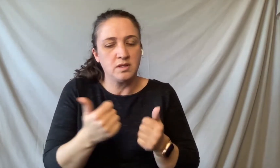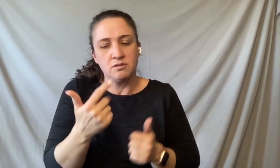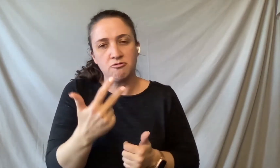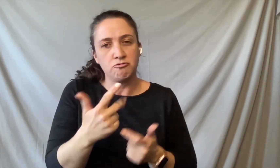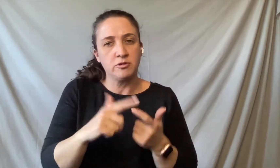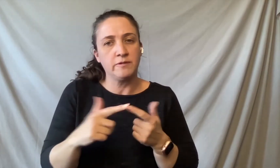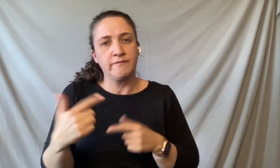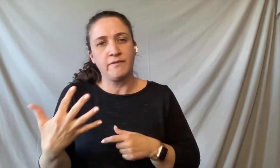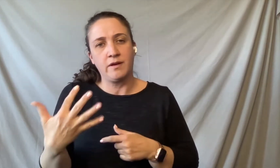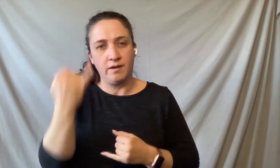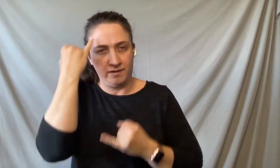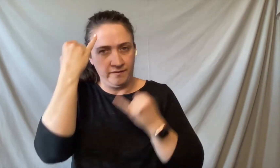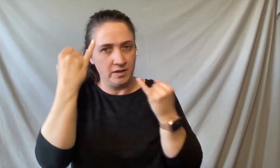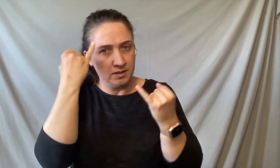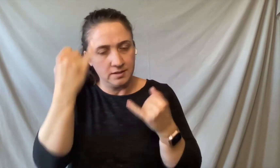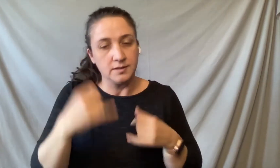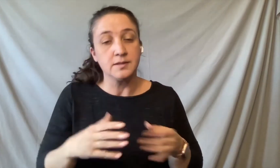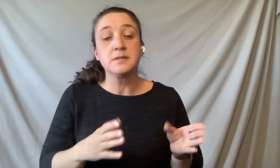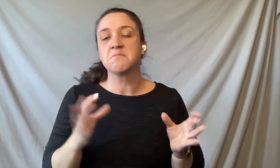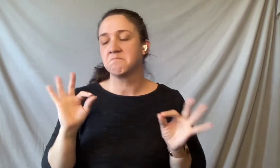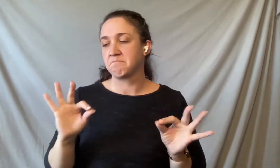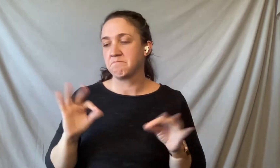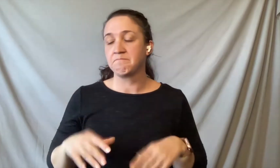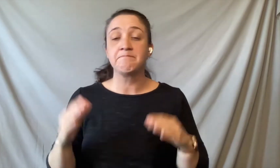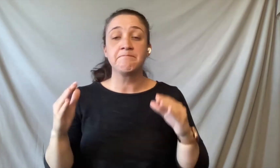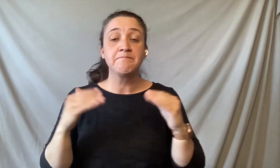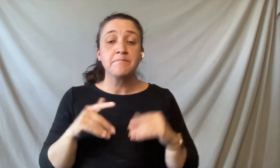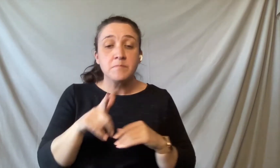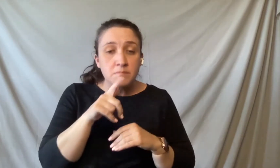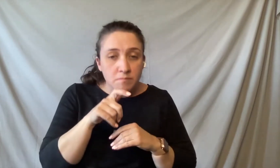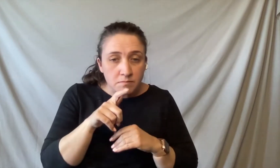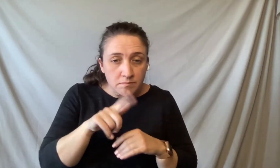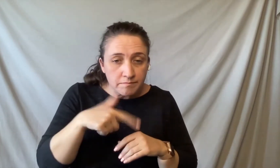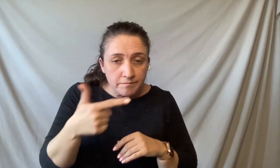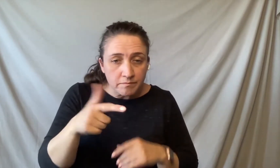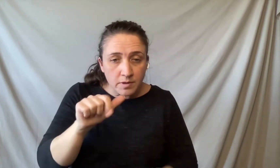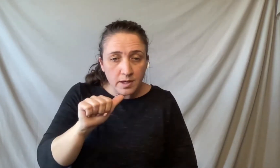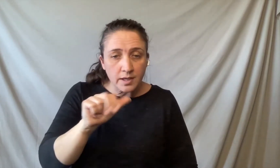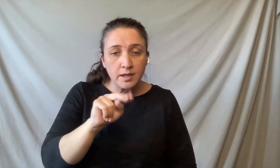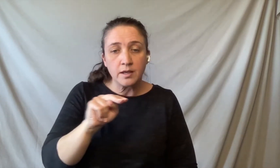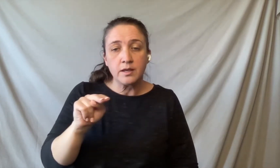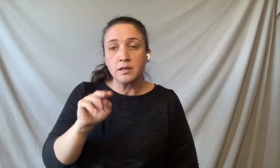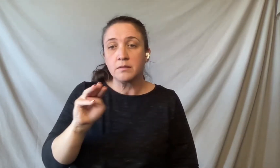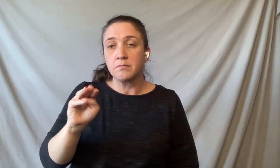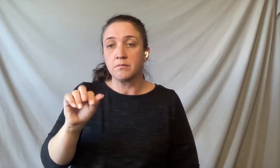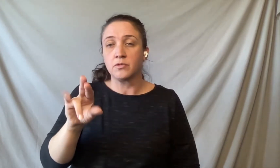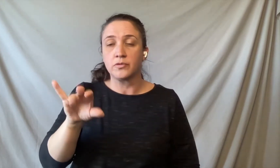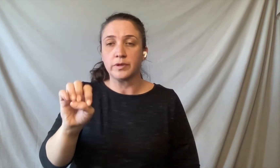Okay, next we have Anne Marie.